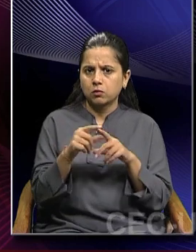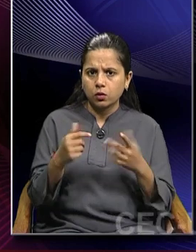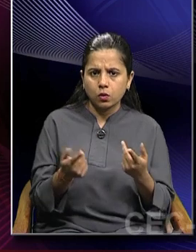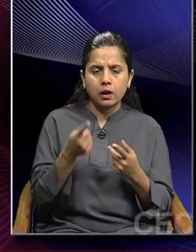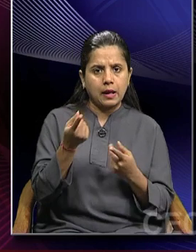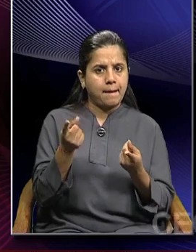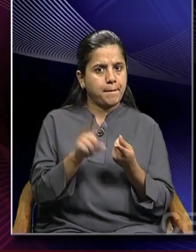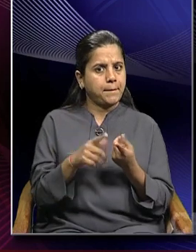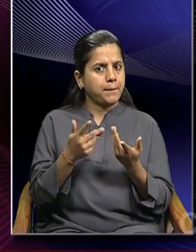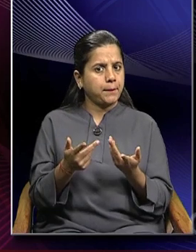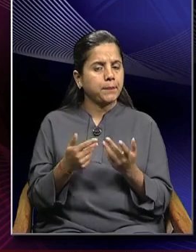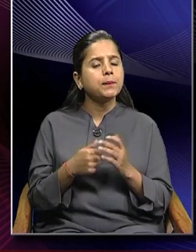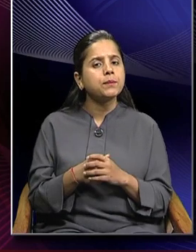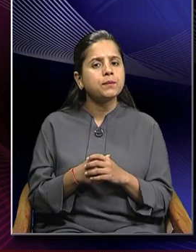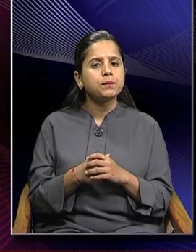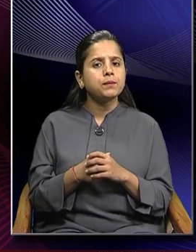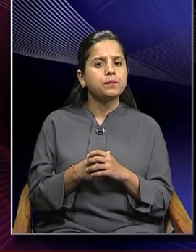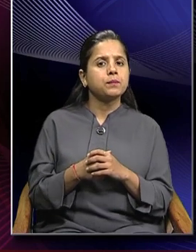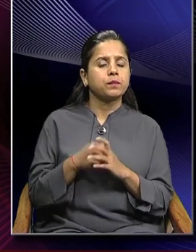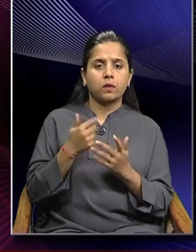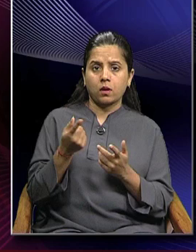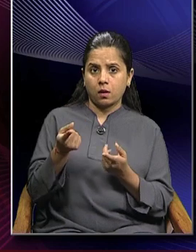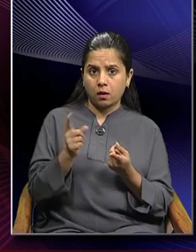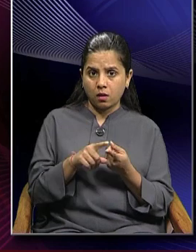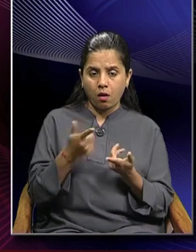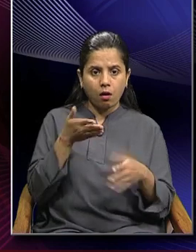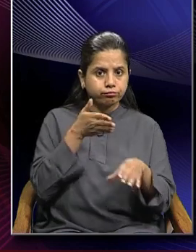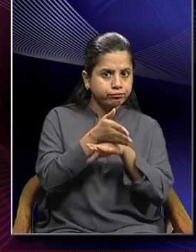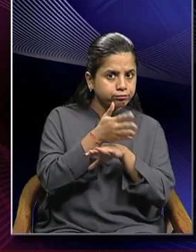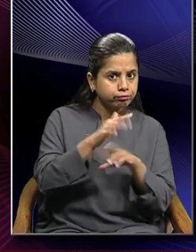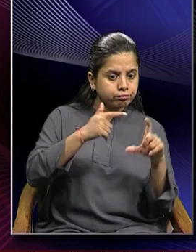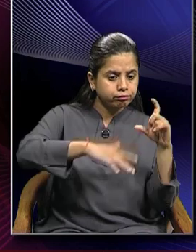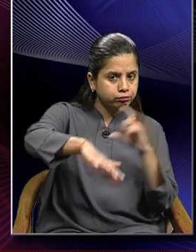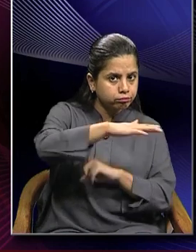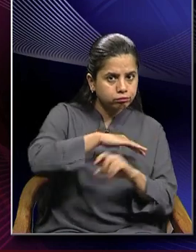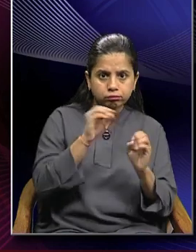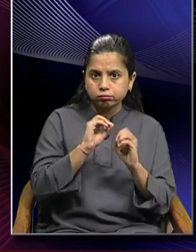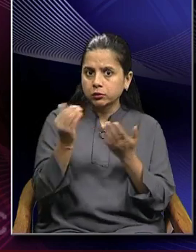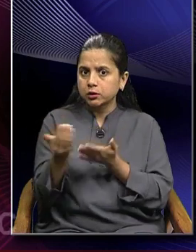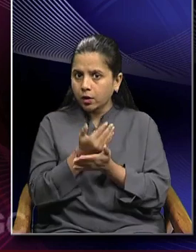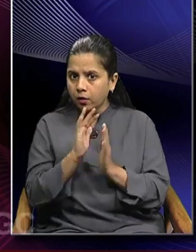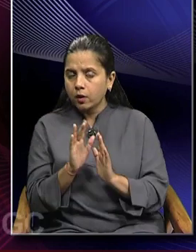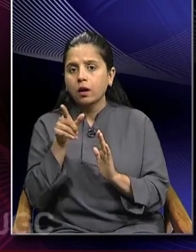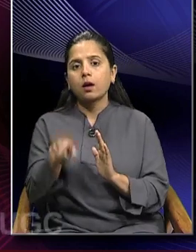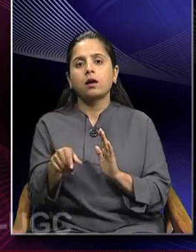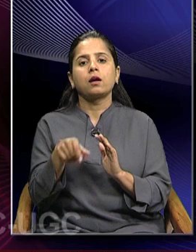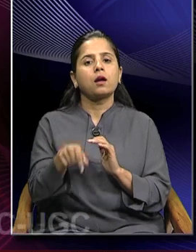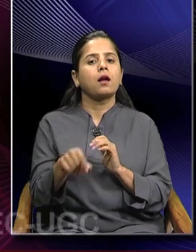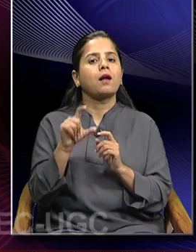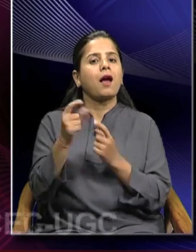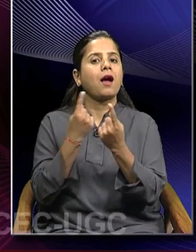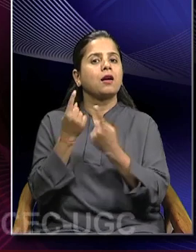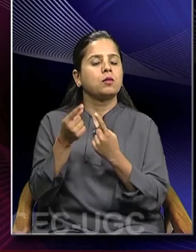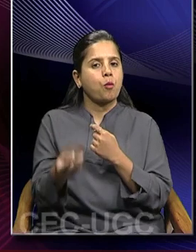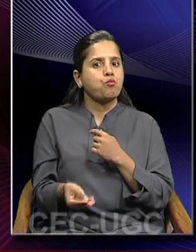causing, whether it is not it is causing any harm to the environment or not. So the customers are now more and more